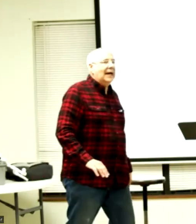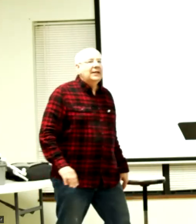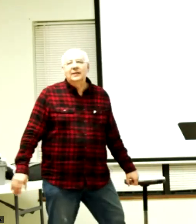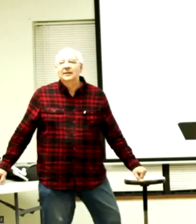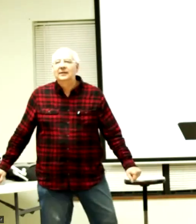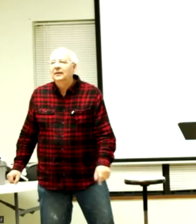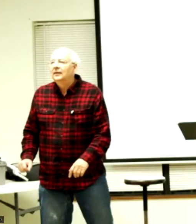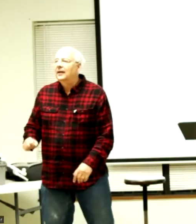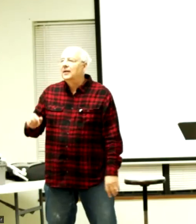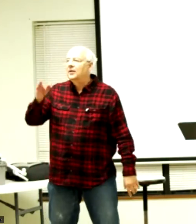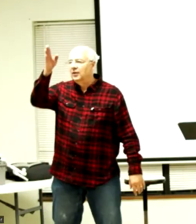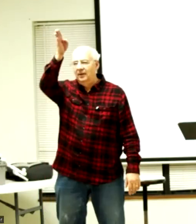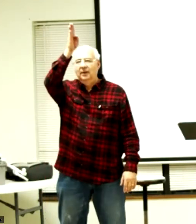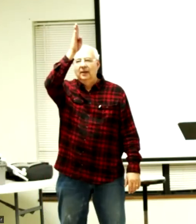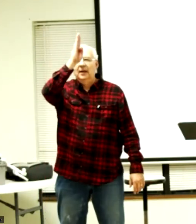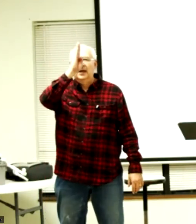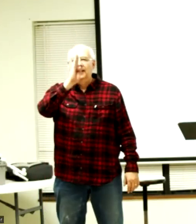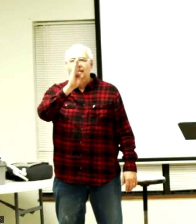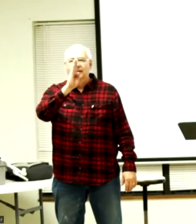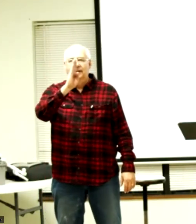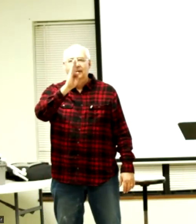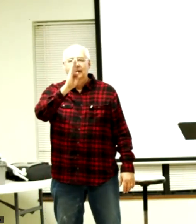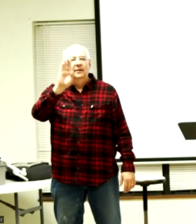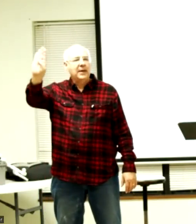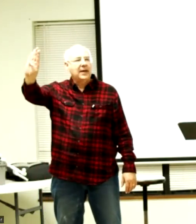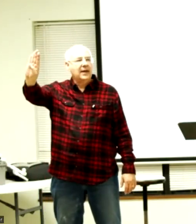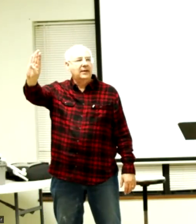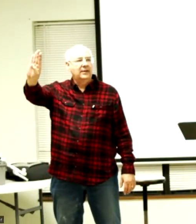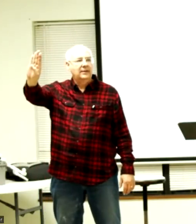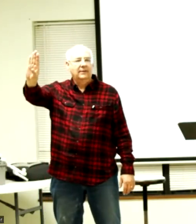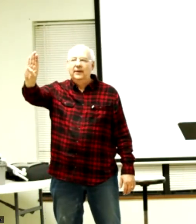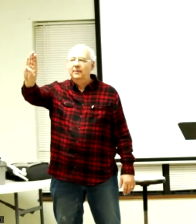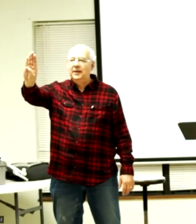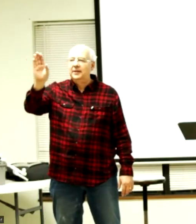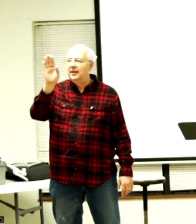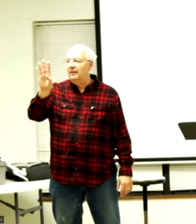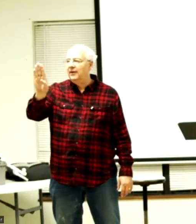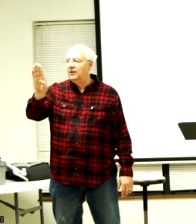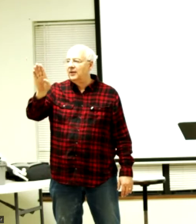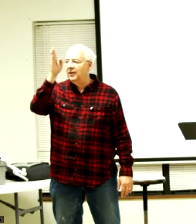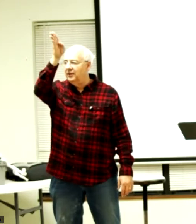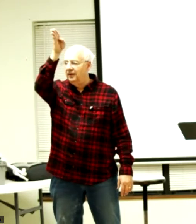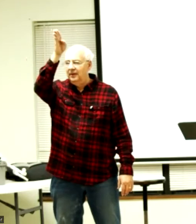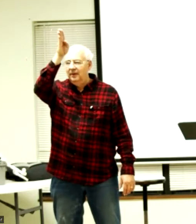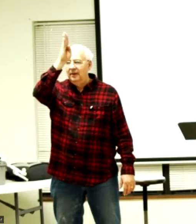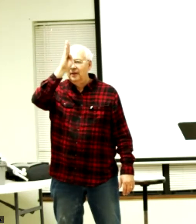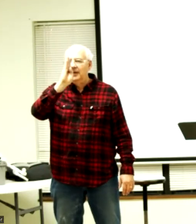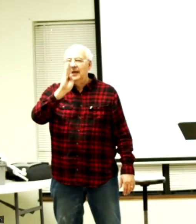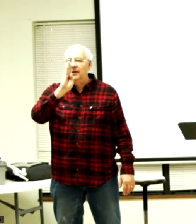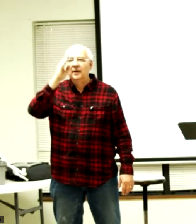God is God. B hand, thumb tucked in, fingers closed, coming down. You're